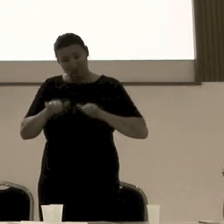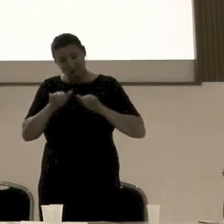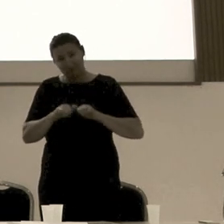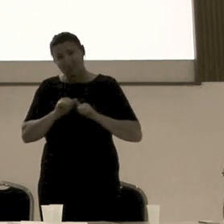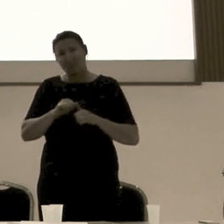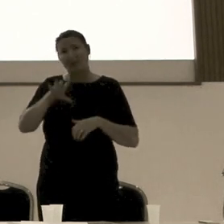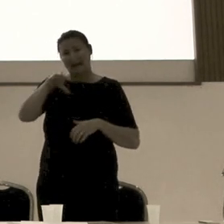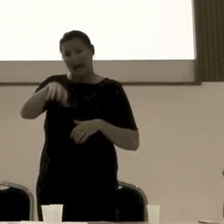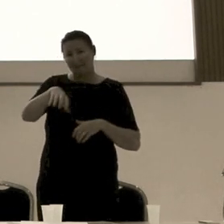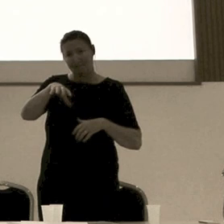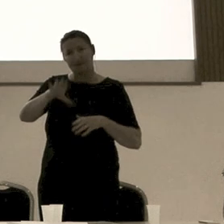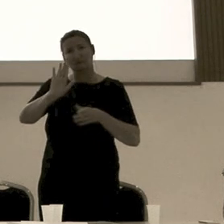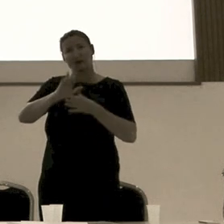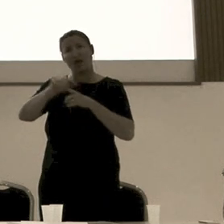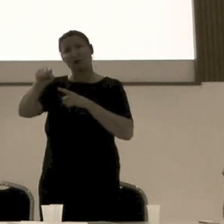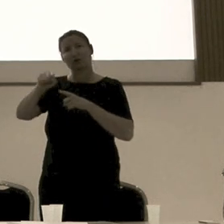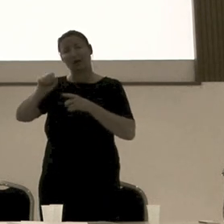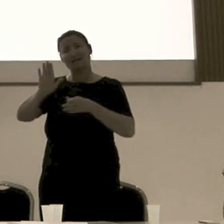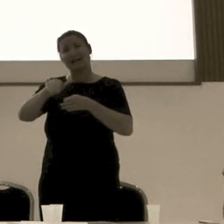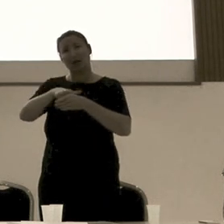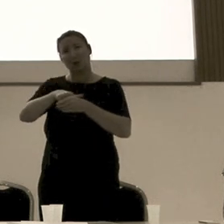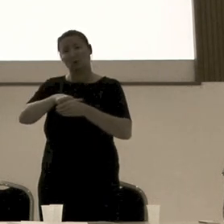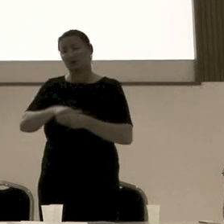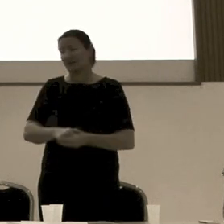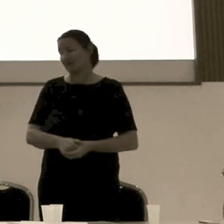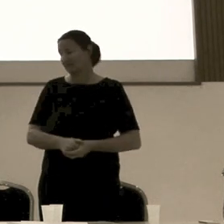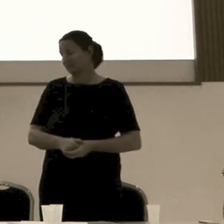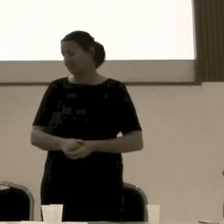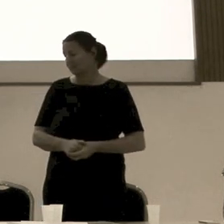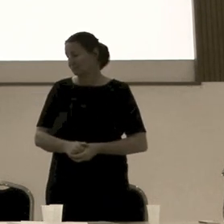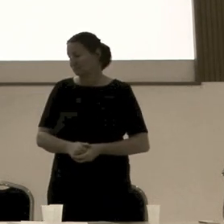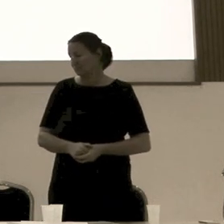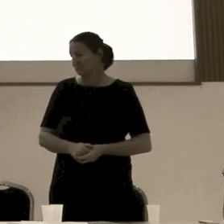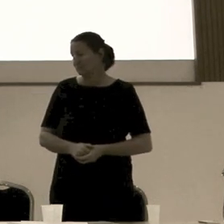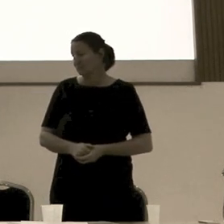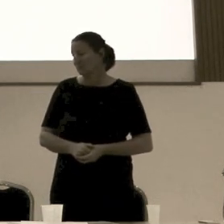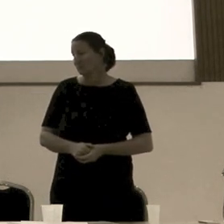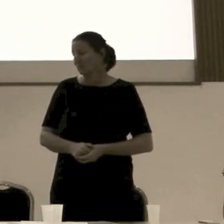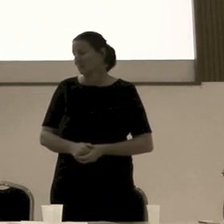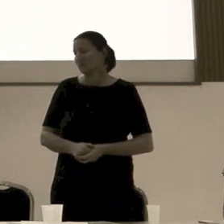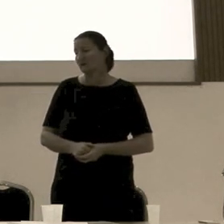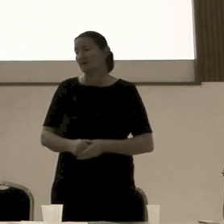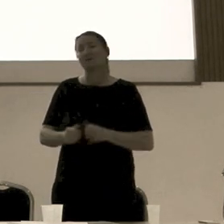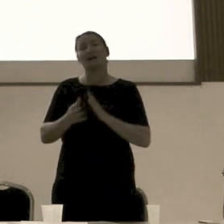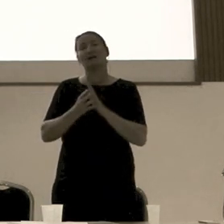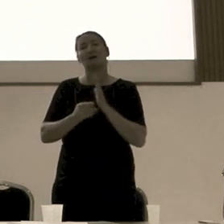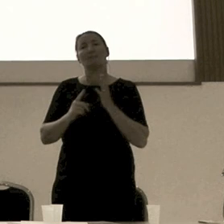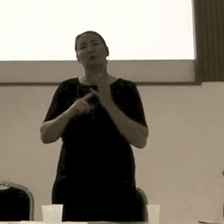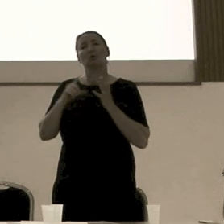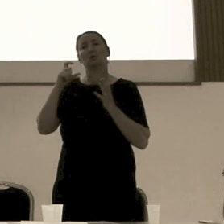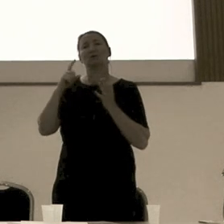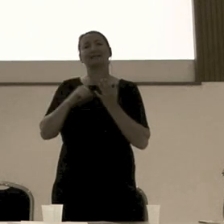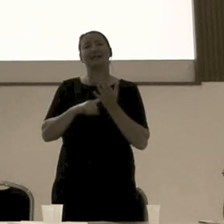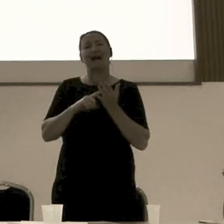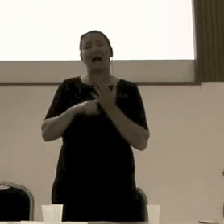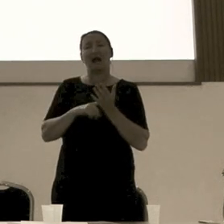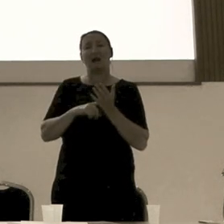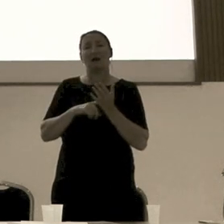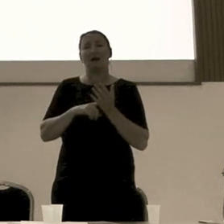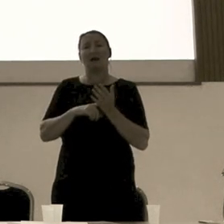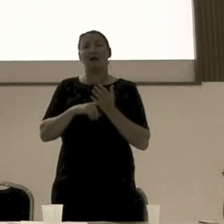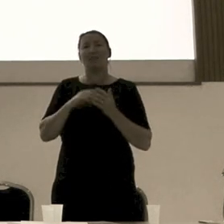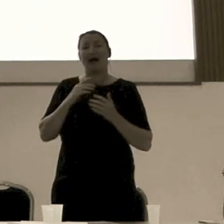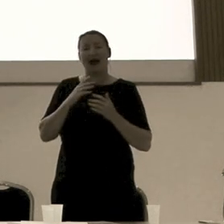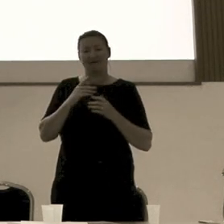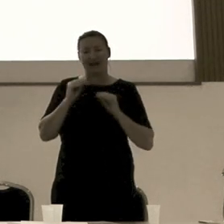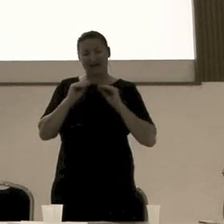inclusive. A specific example I can give is UCL's eugenics legacy education project, which aims